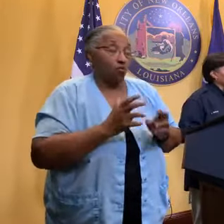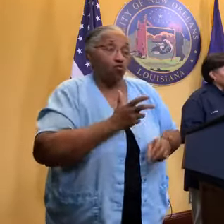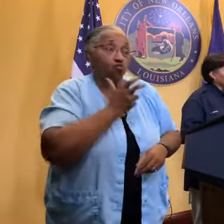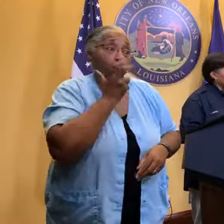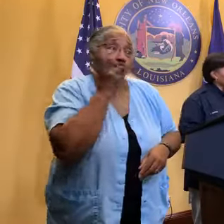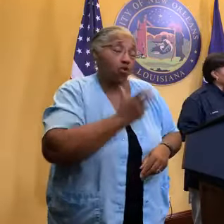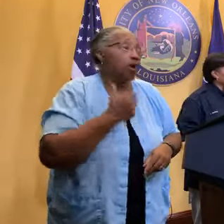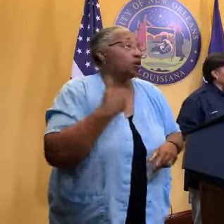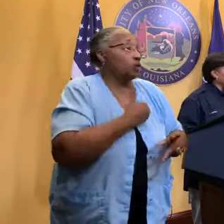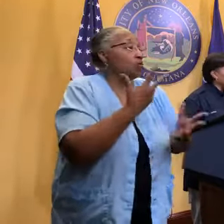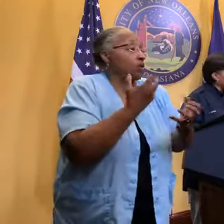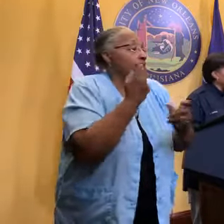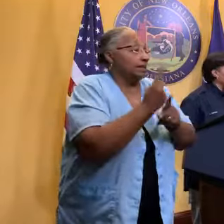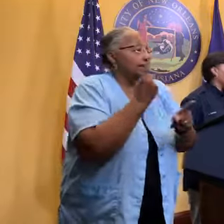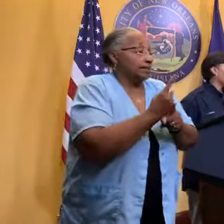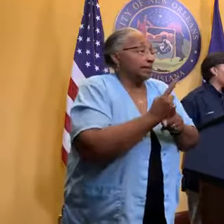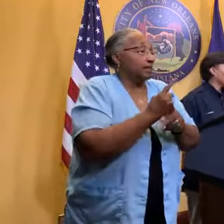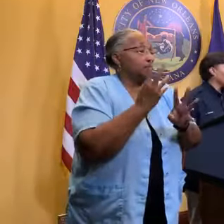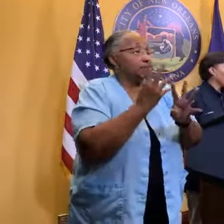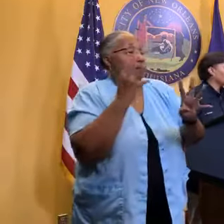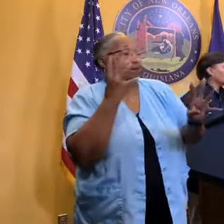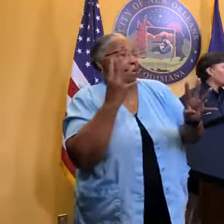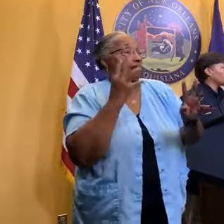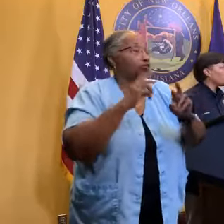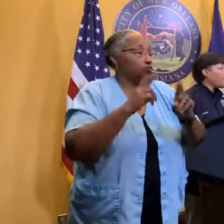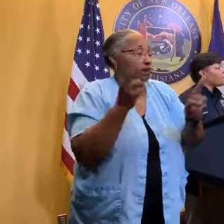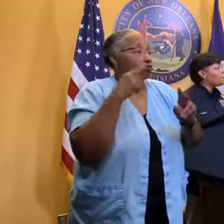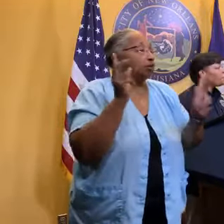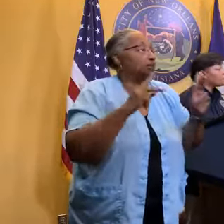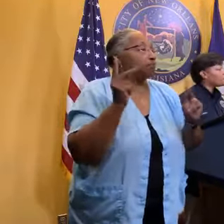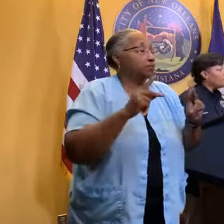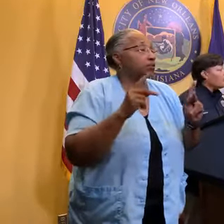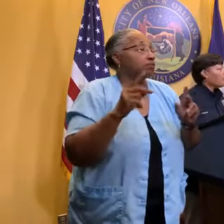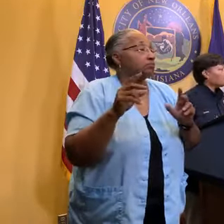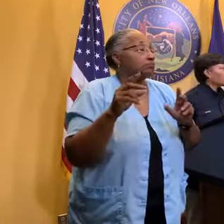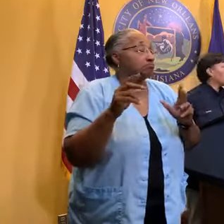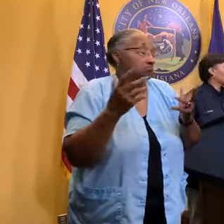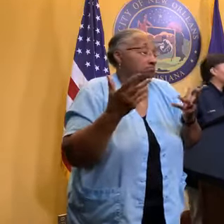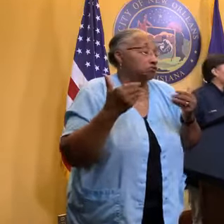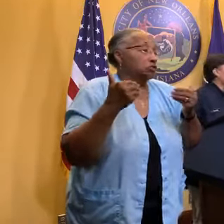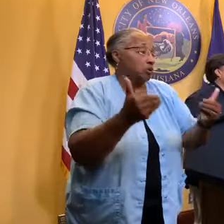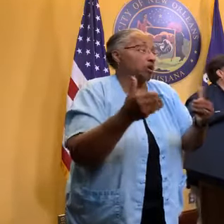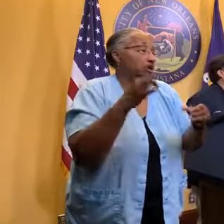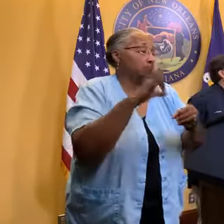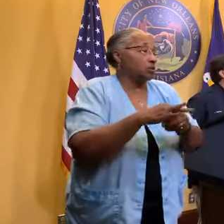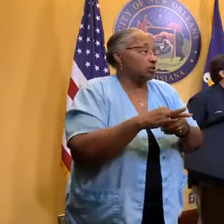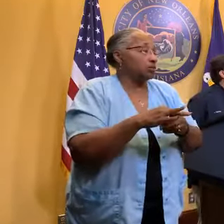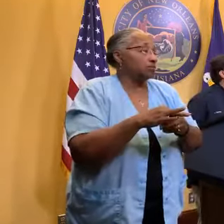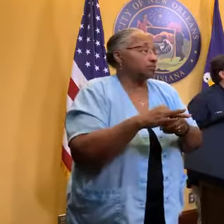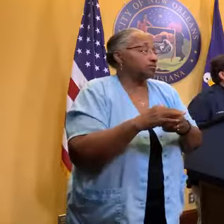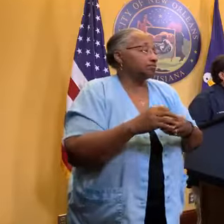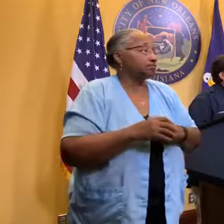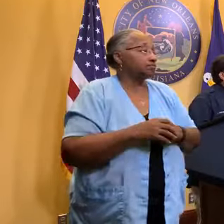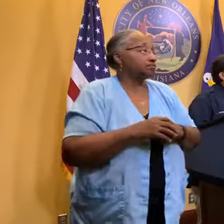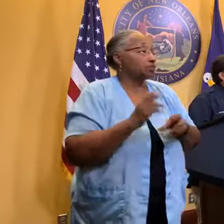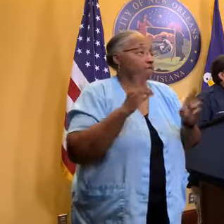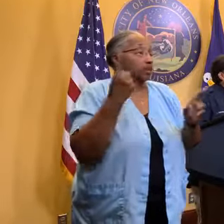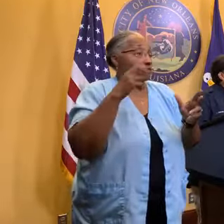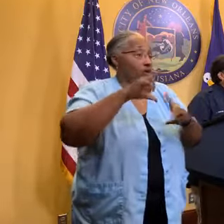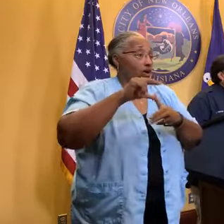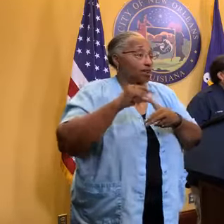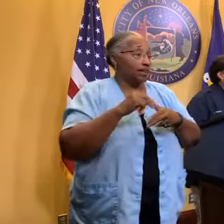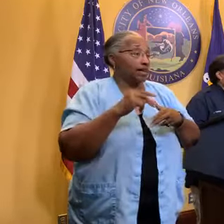lines and the accessibility right there for our folks to exercise their right and, of course, let their voices be heard. You ready for hurricane season to be